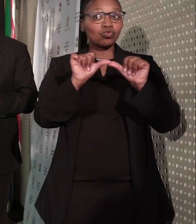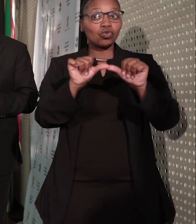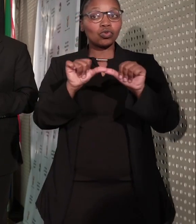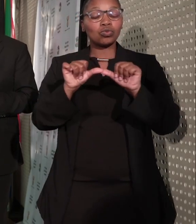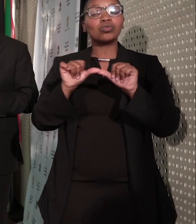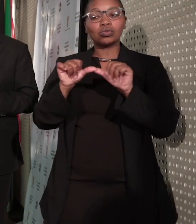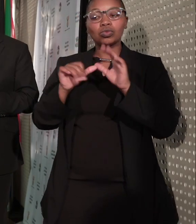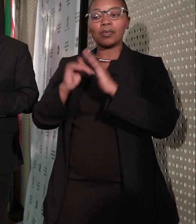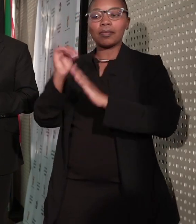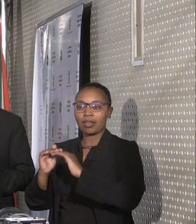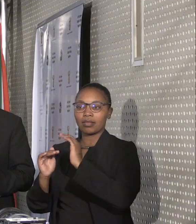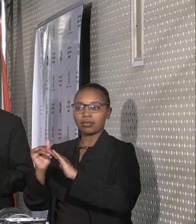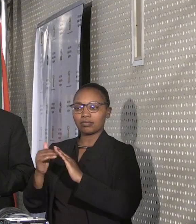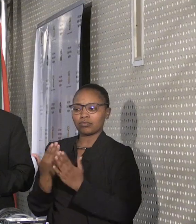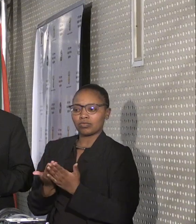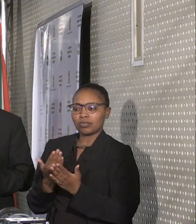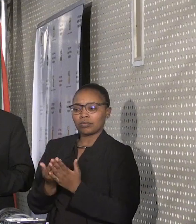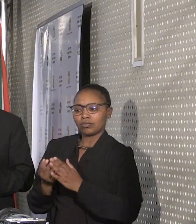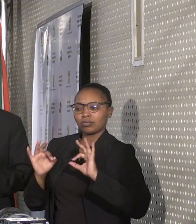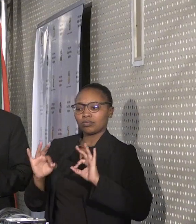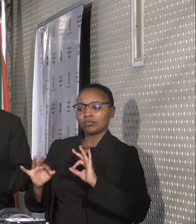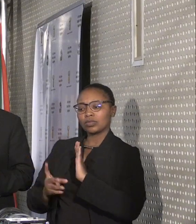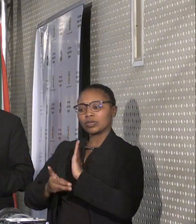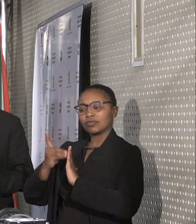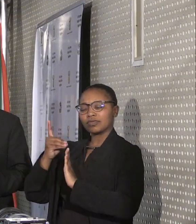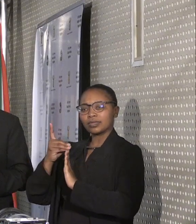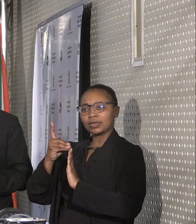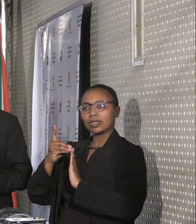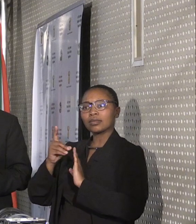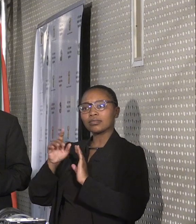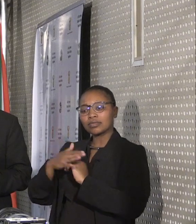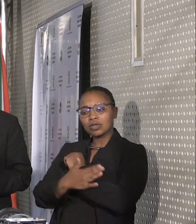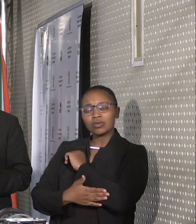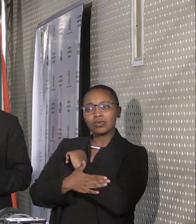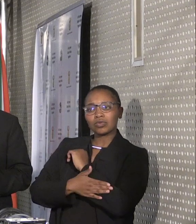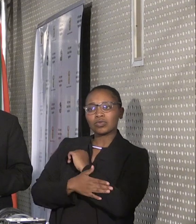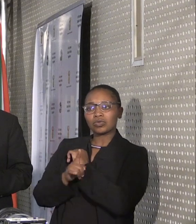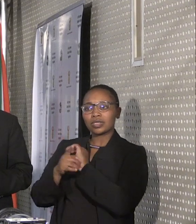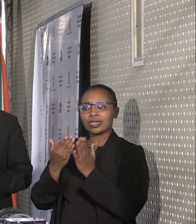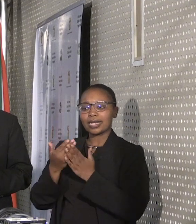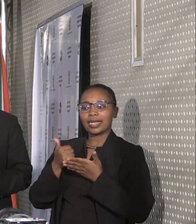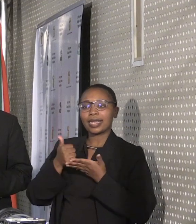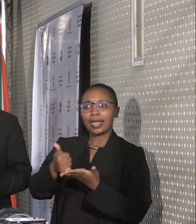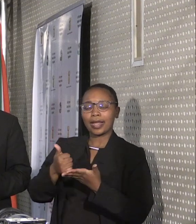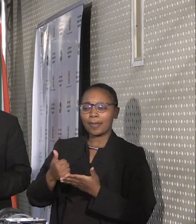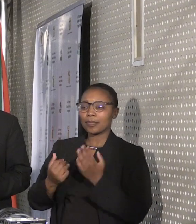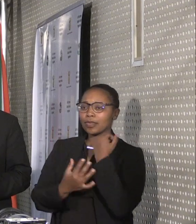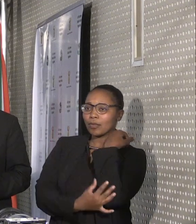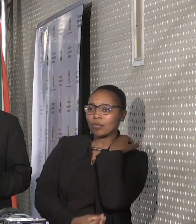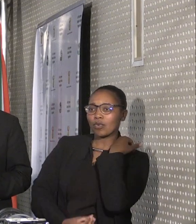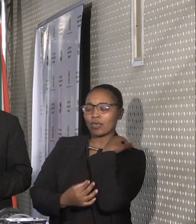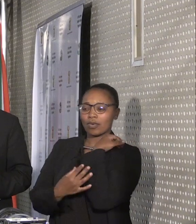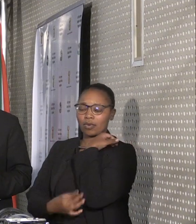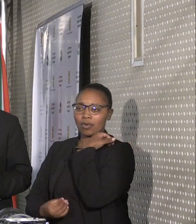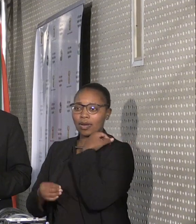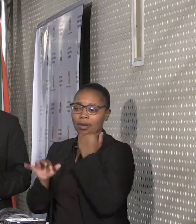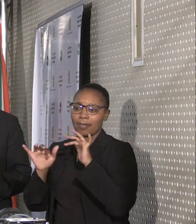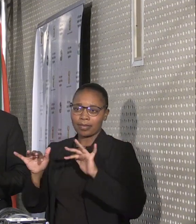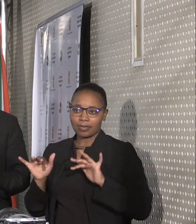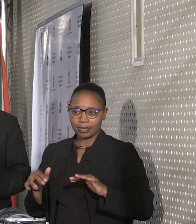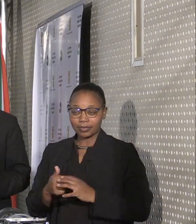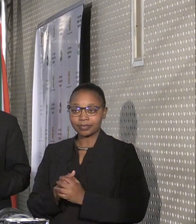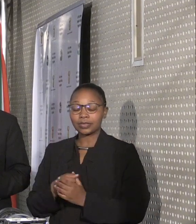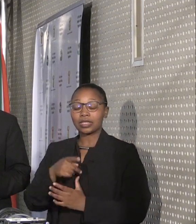development state within a vibrant democratic system to benefit the poorest of the poor. The Postbank and SASSA